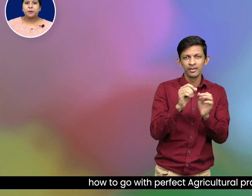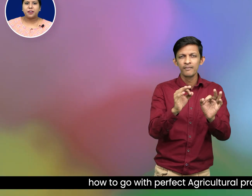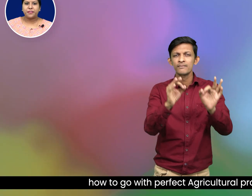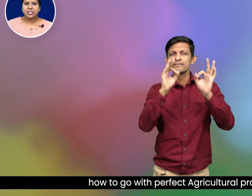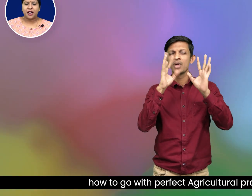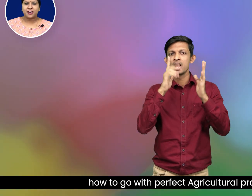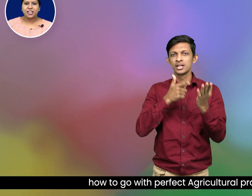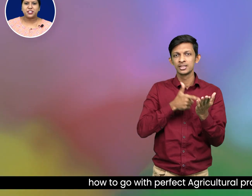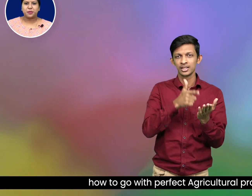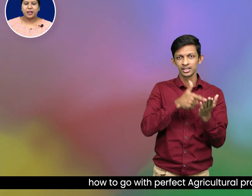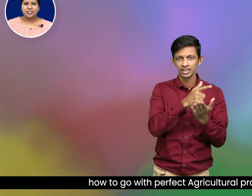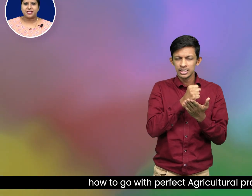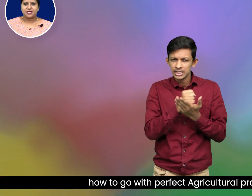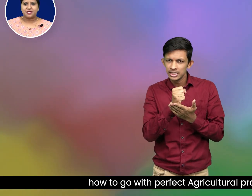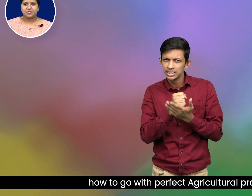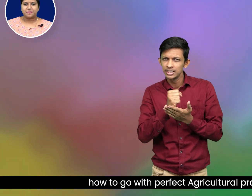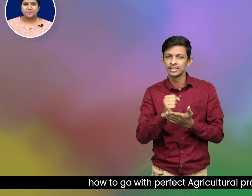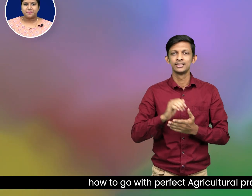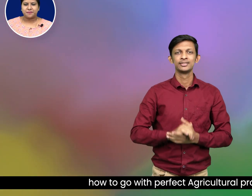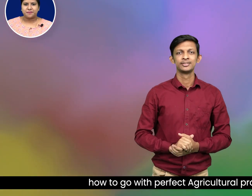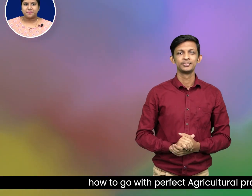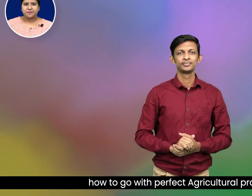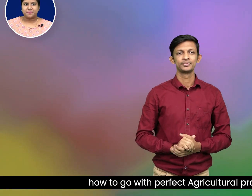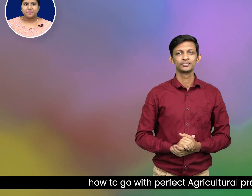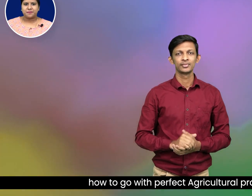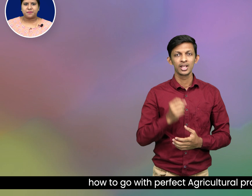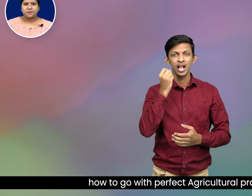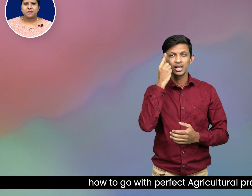with perfect agricultural practices.